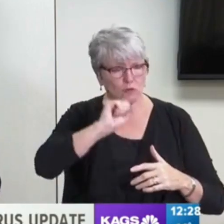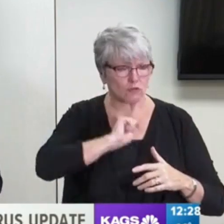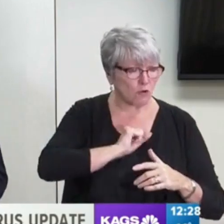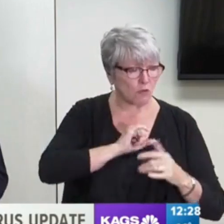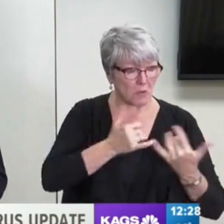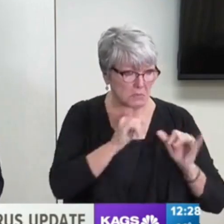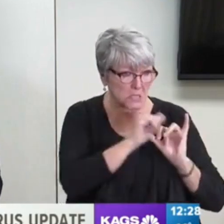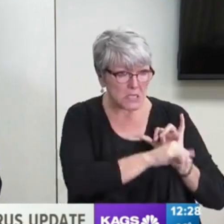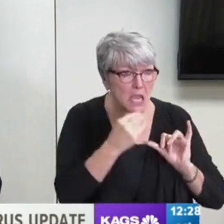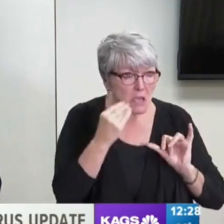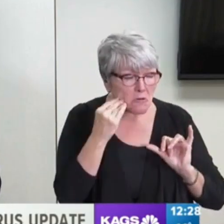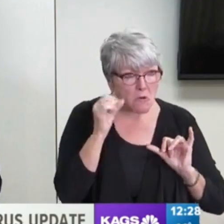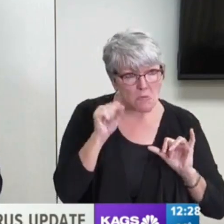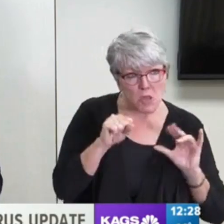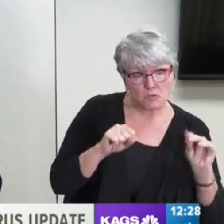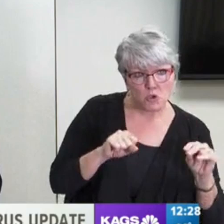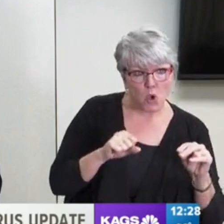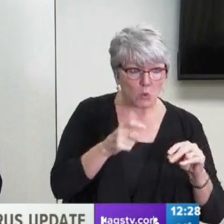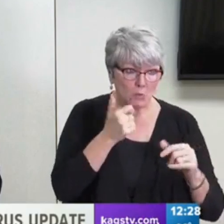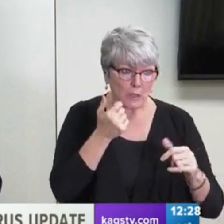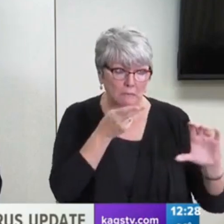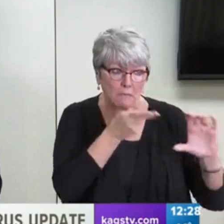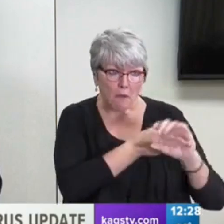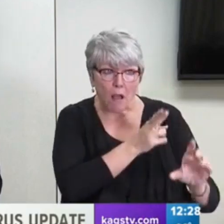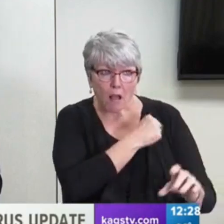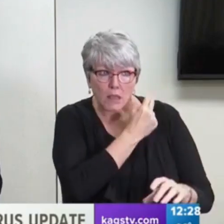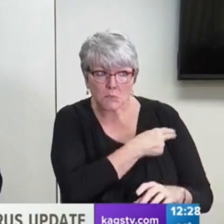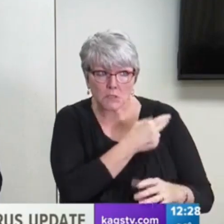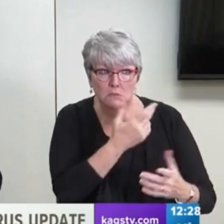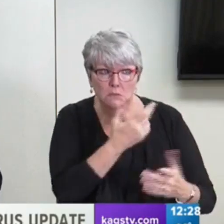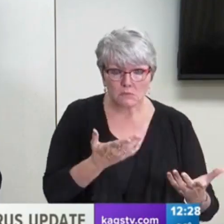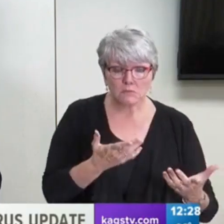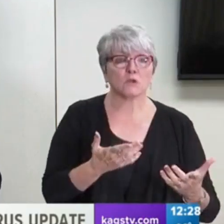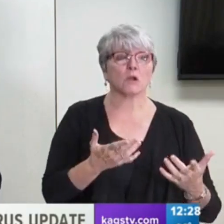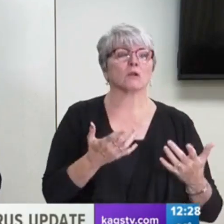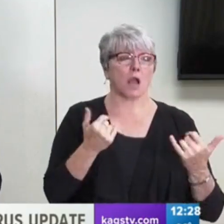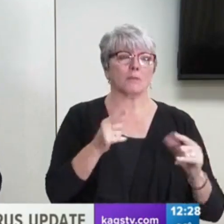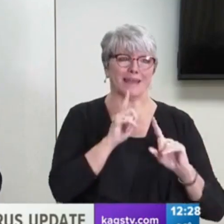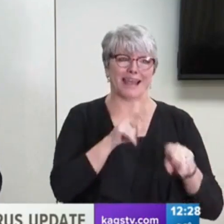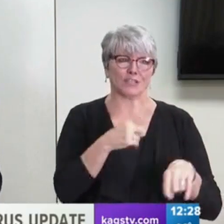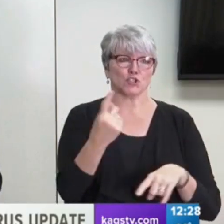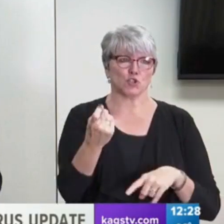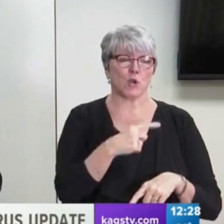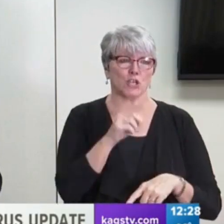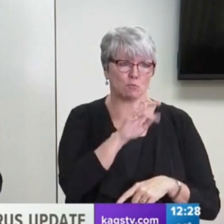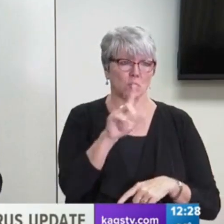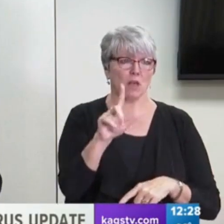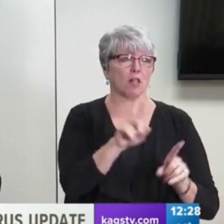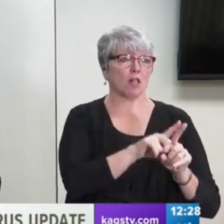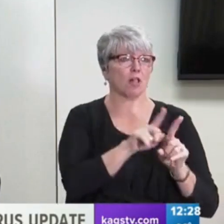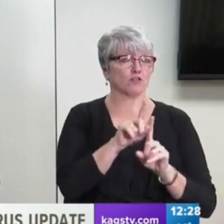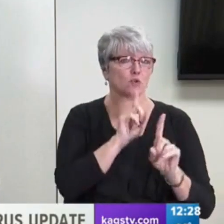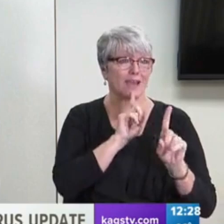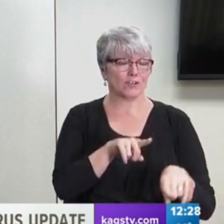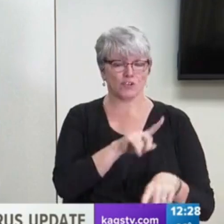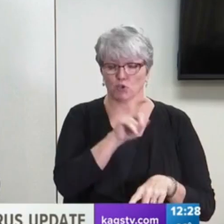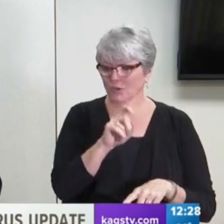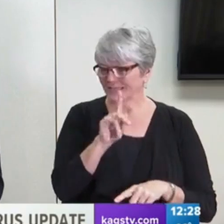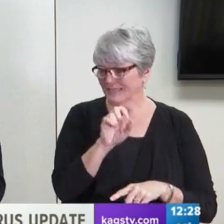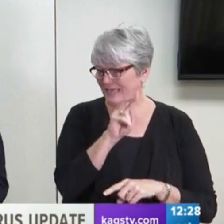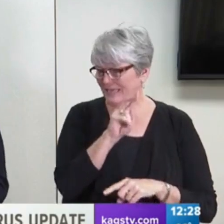staying at home or if any are in medical facilities? Yes, I'm going to answer your question, Bill. I'll also answer your question,